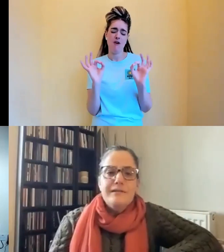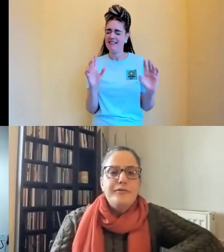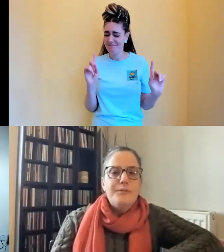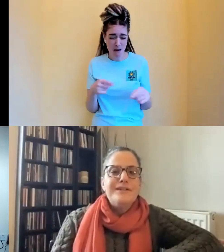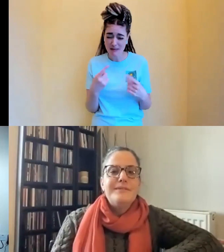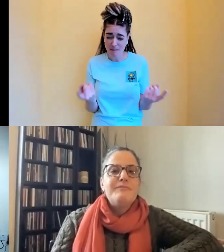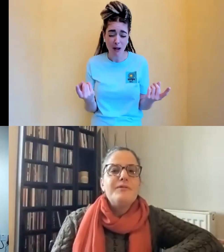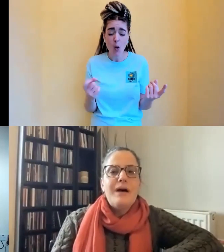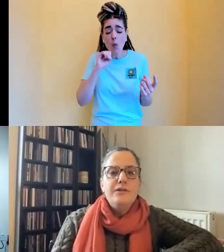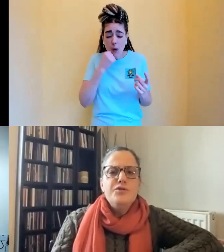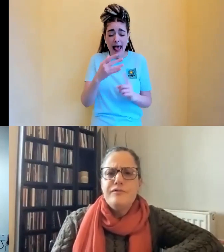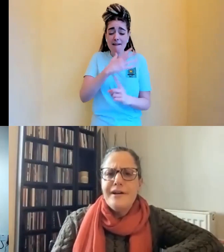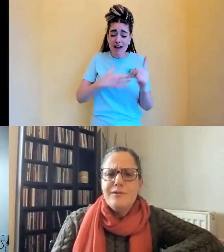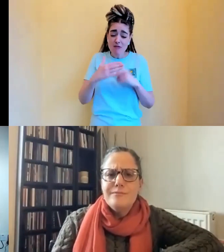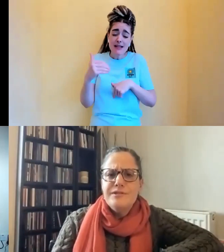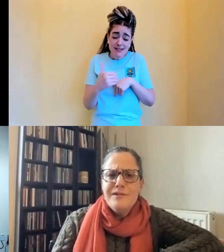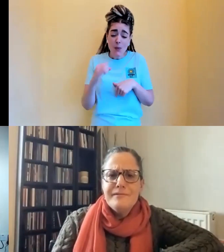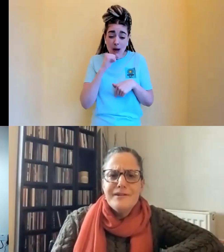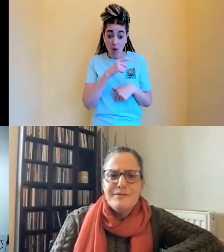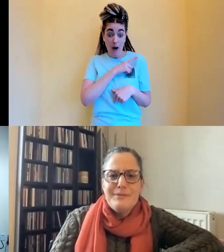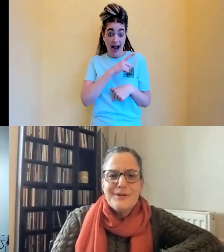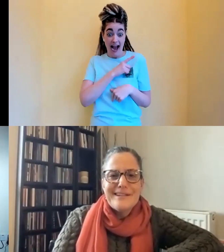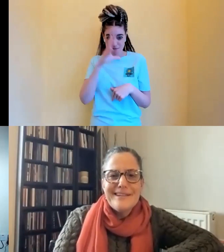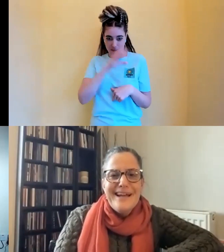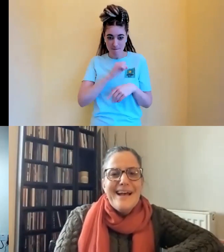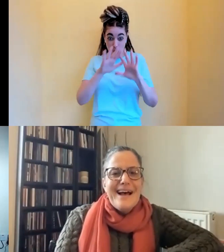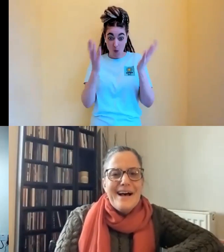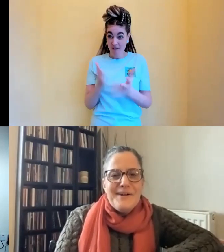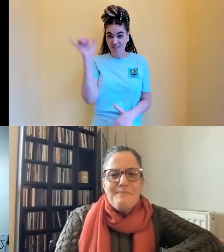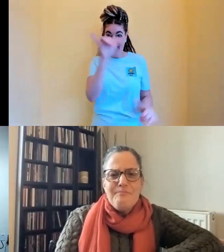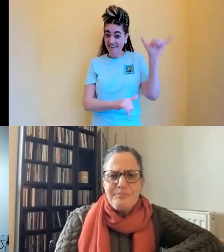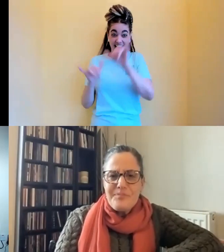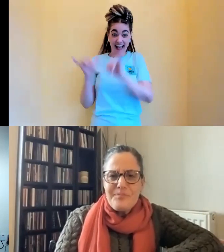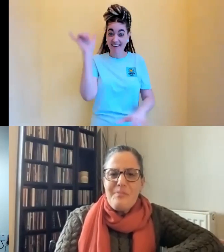environmental footprint. I mean, we used to fly all over the world, if I remember correctly.